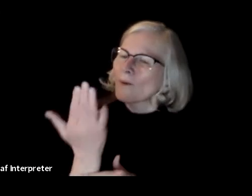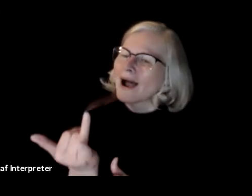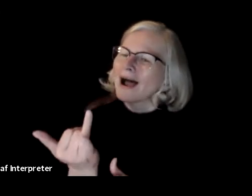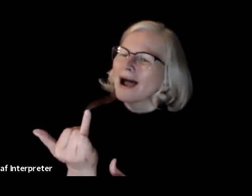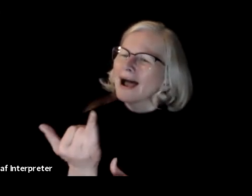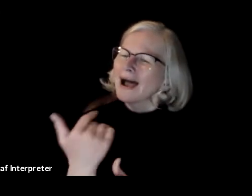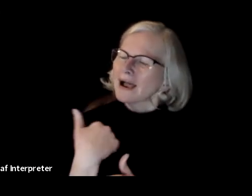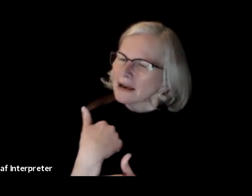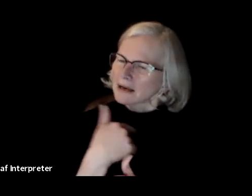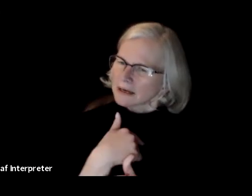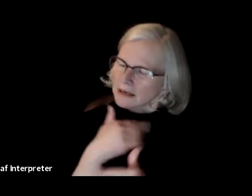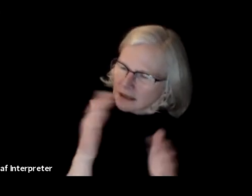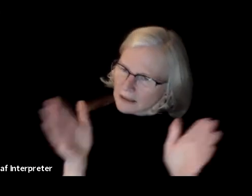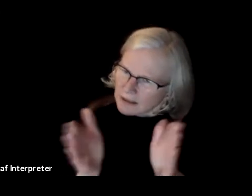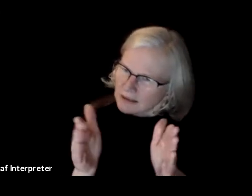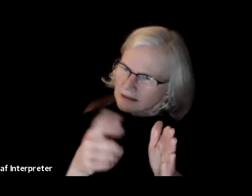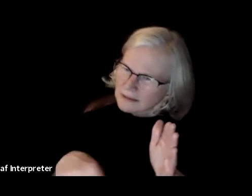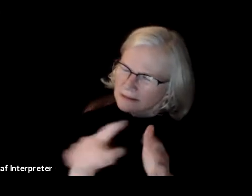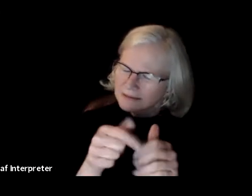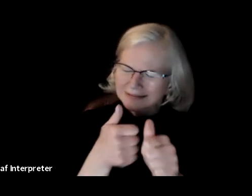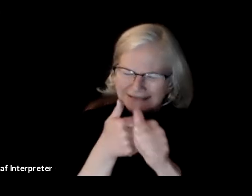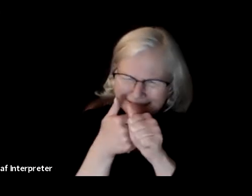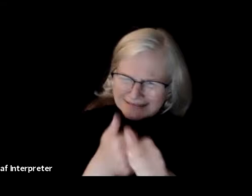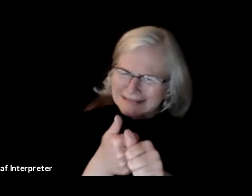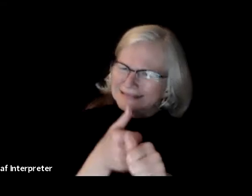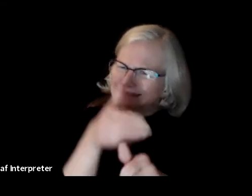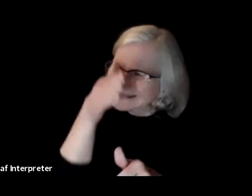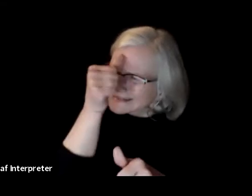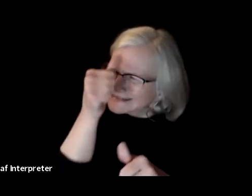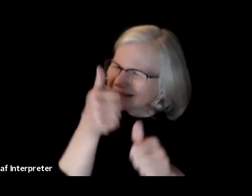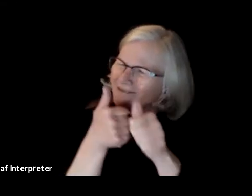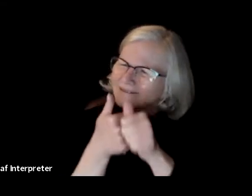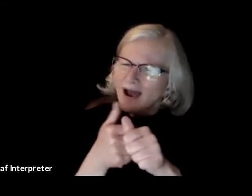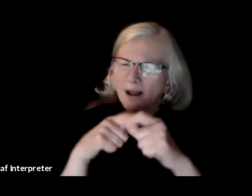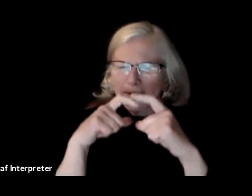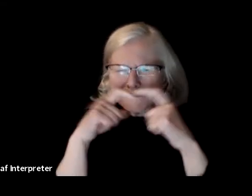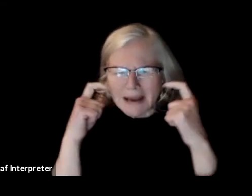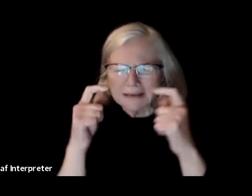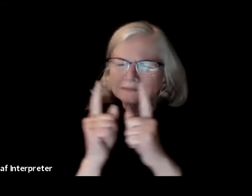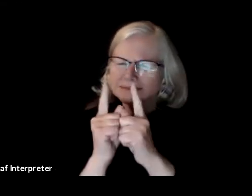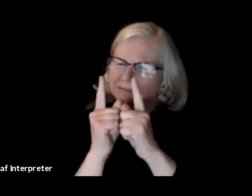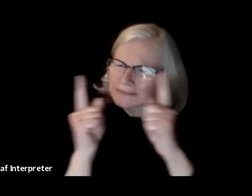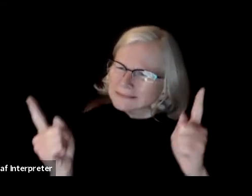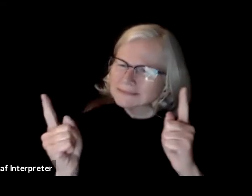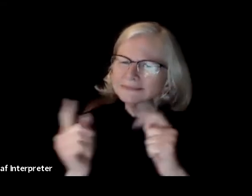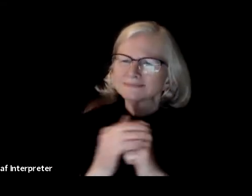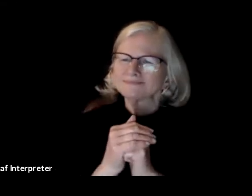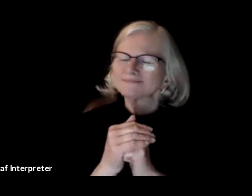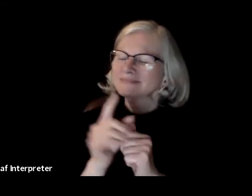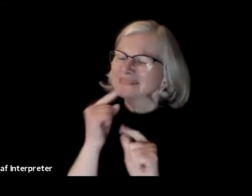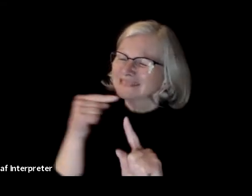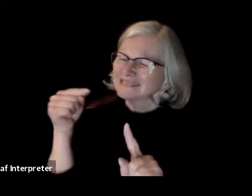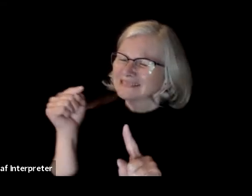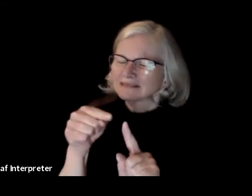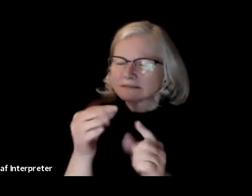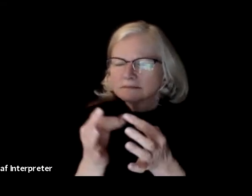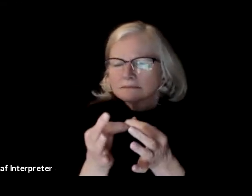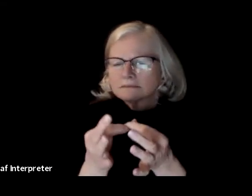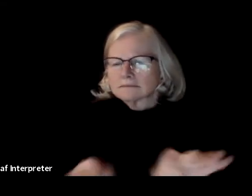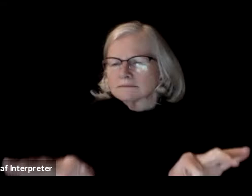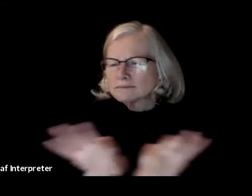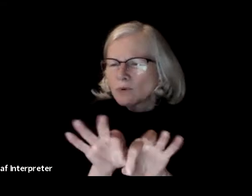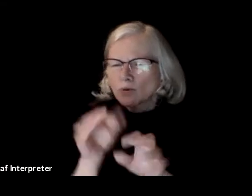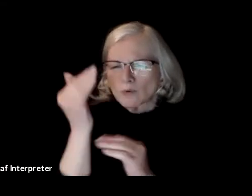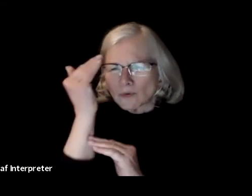our guard on the basic prevention measures that we know are so critically important, even as we are making